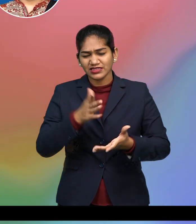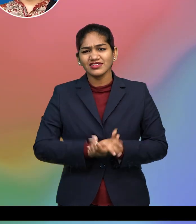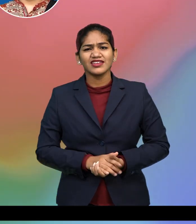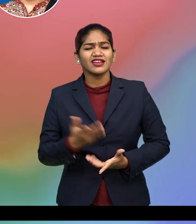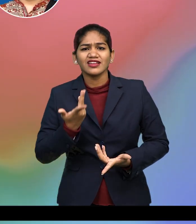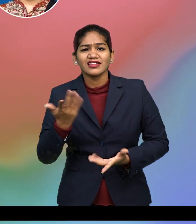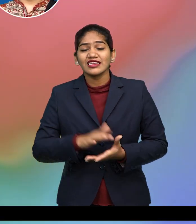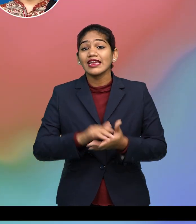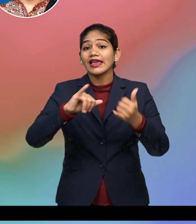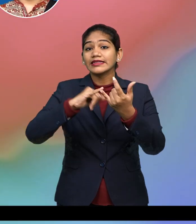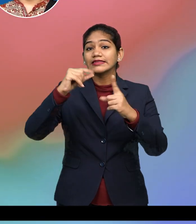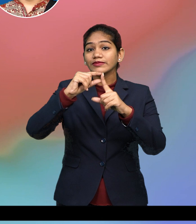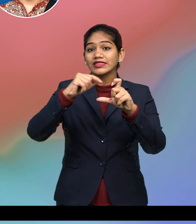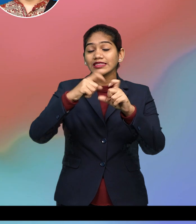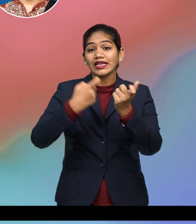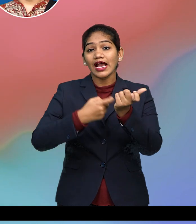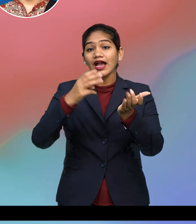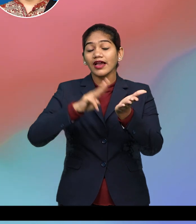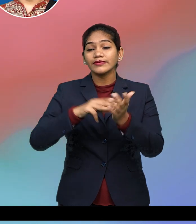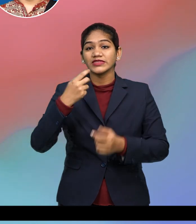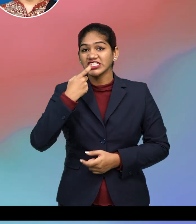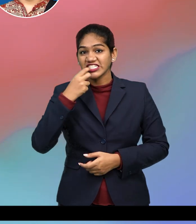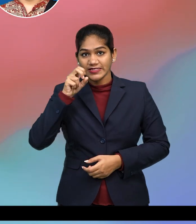sperm and egg.